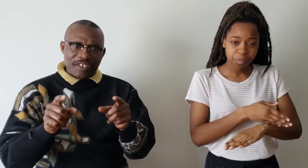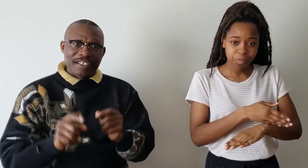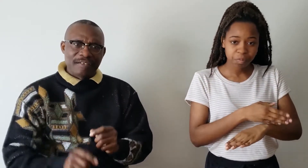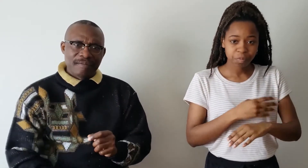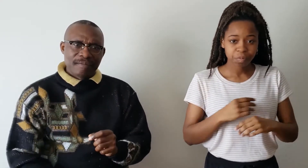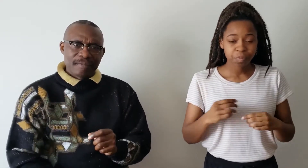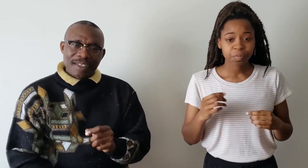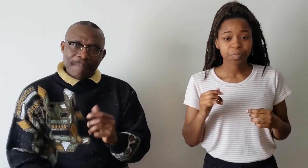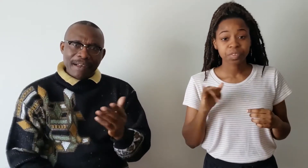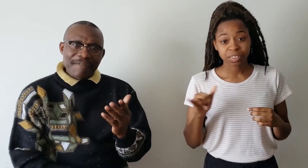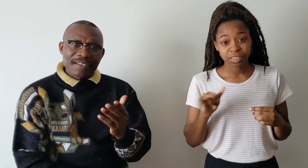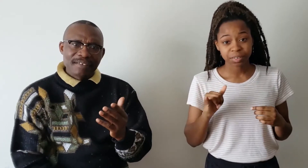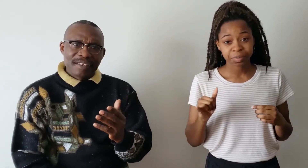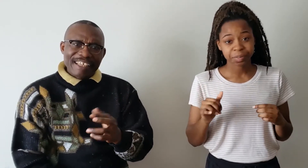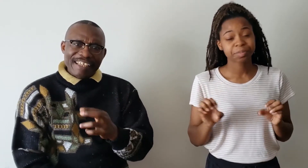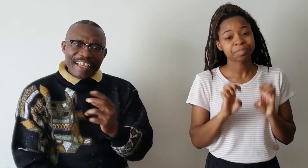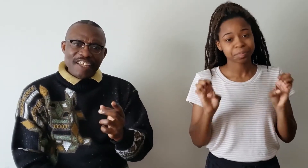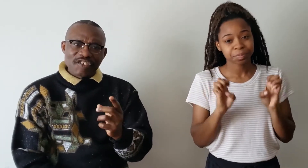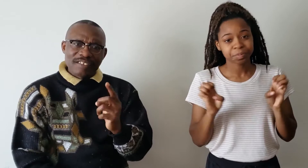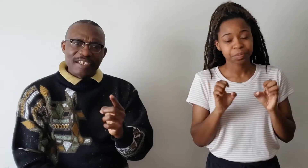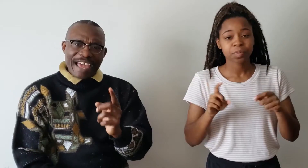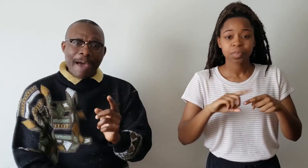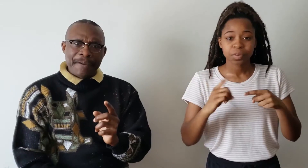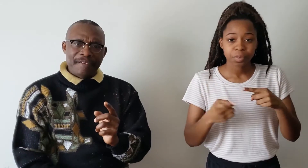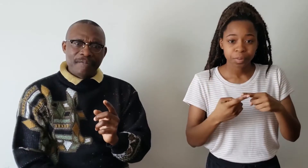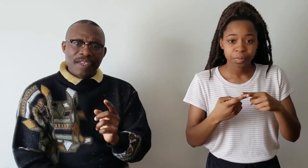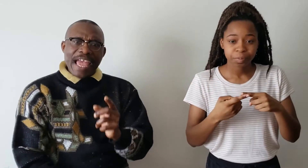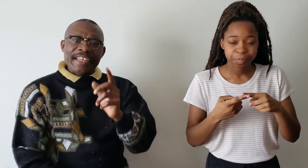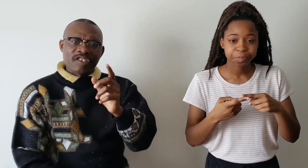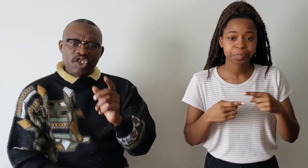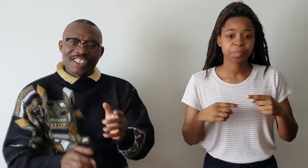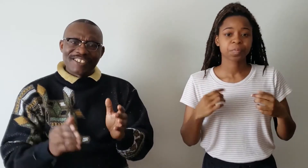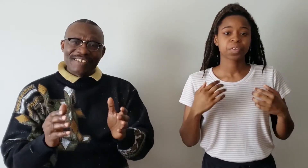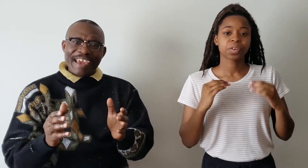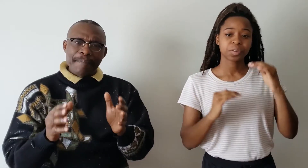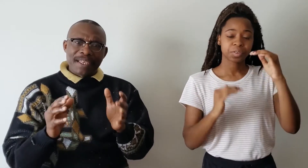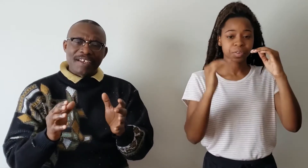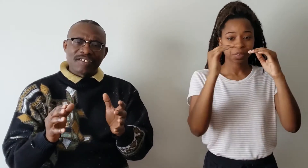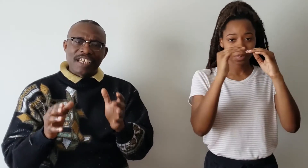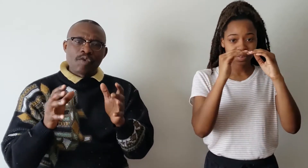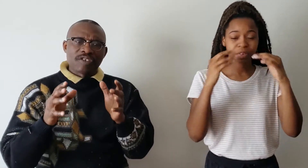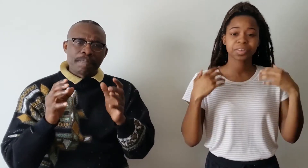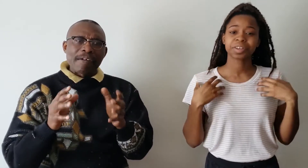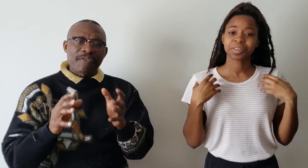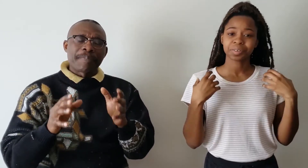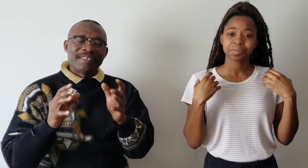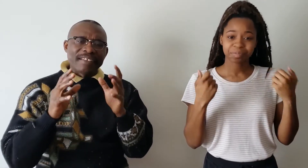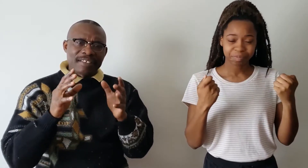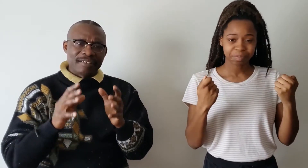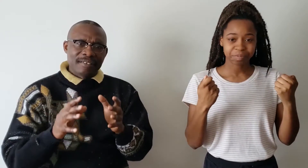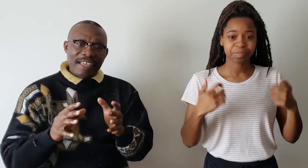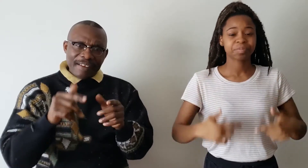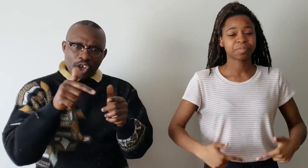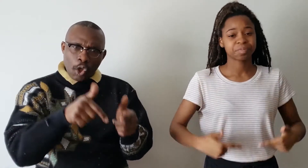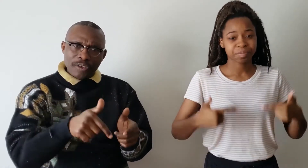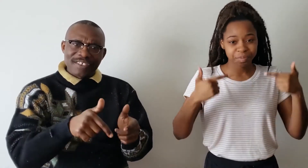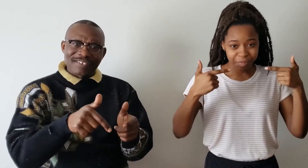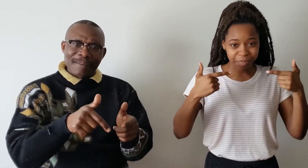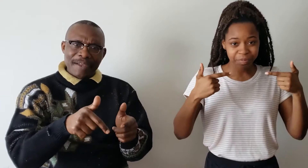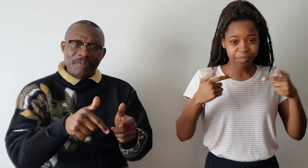sin. Beloved, Easter did happen, and it's here today because it was both predicted in the Old Testament